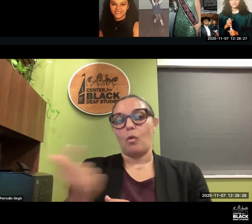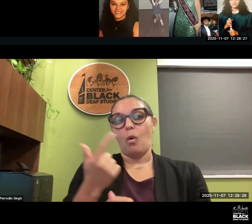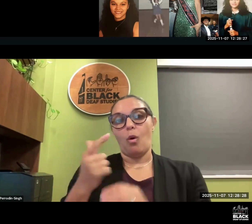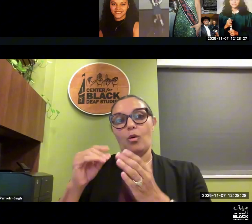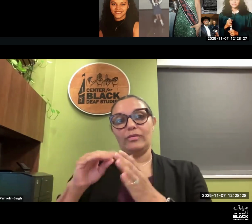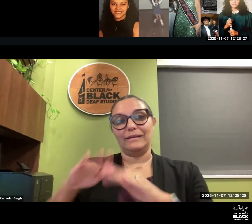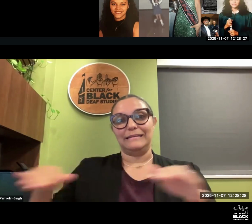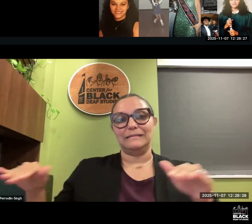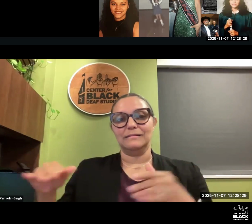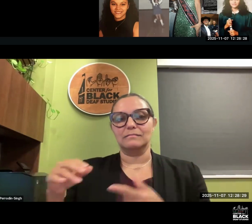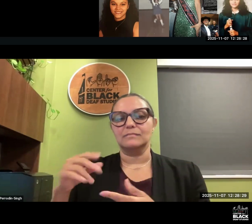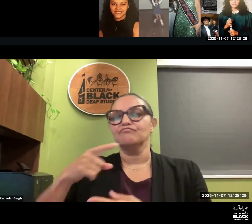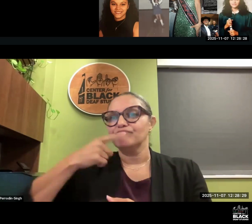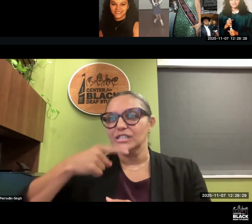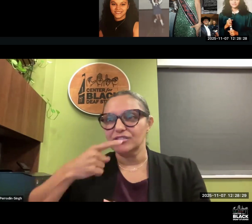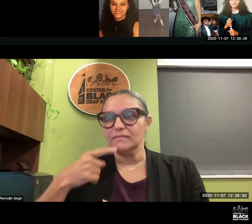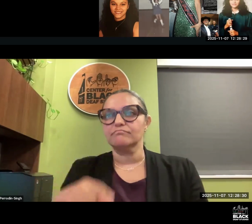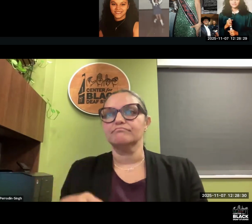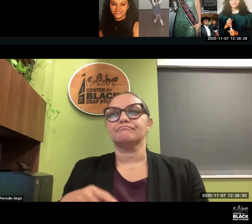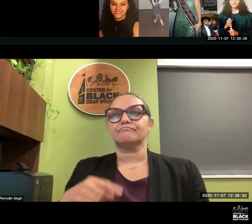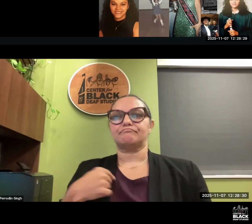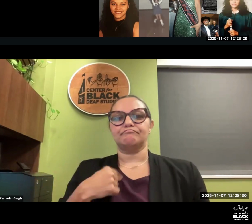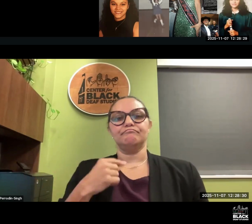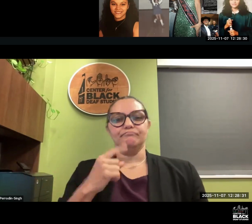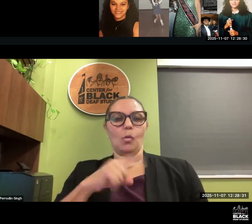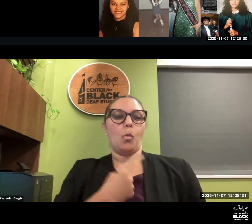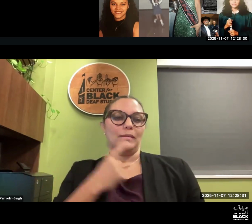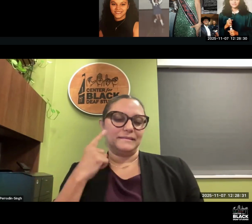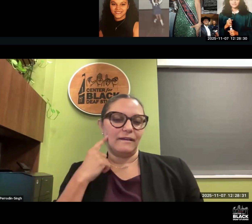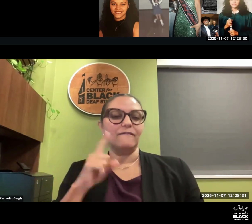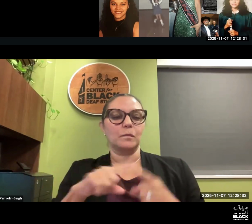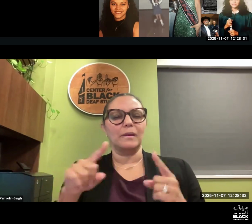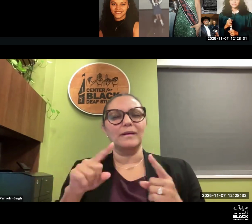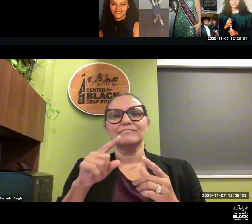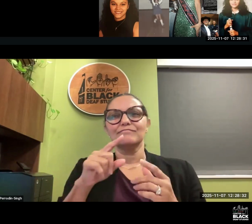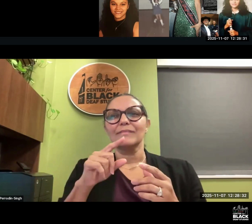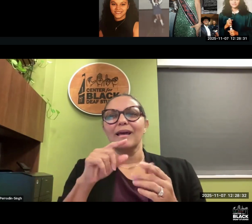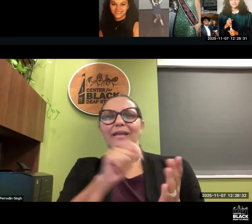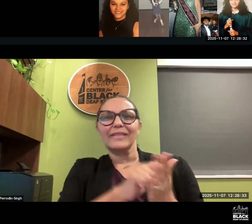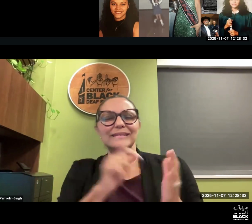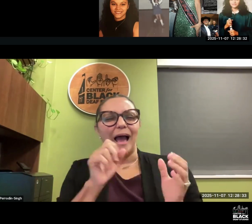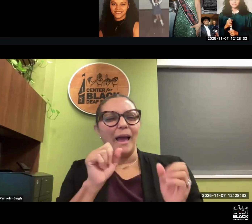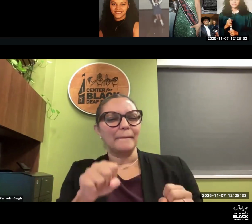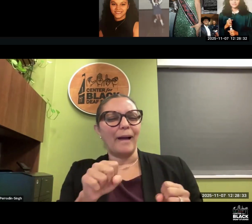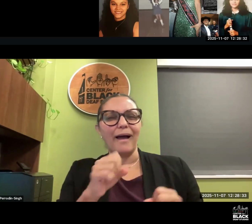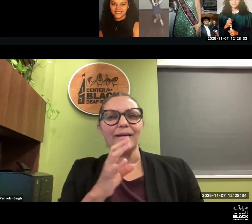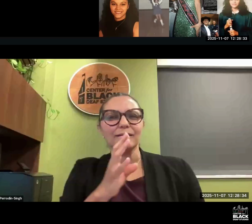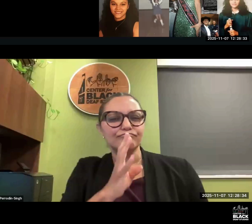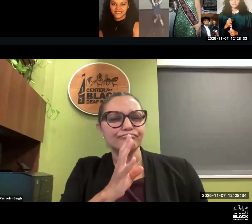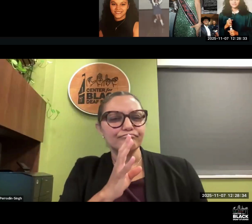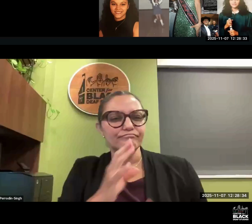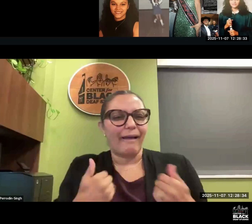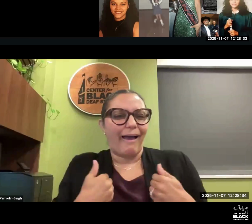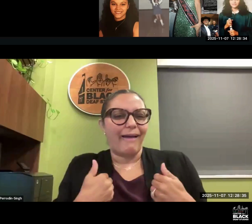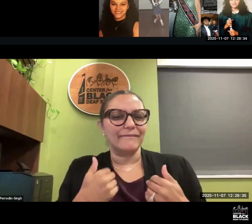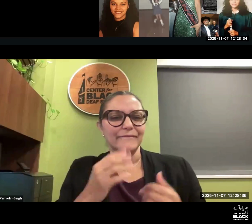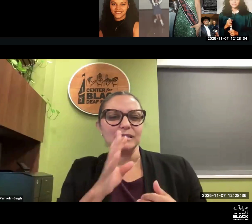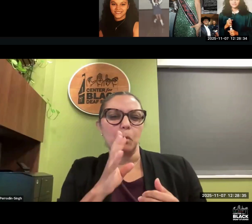the significance that it had. Now, all the other children in that class were hearing. I was the only one who was deaf.